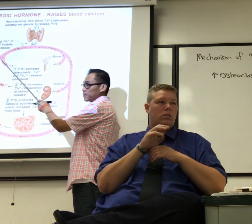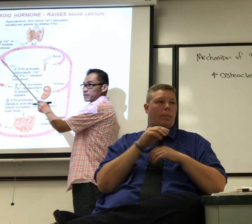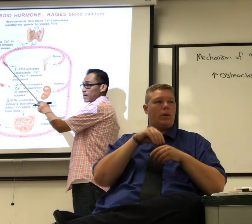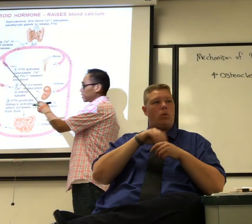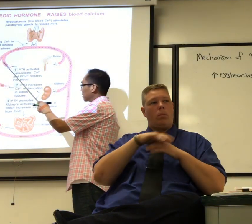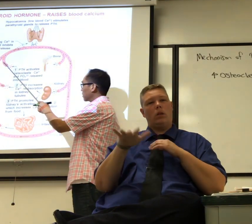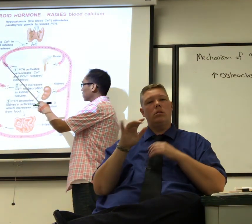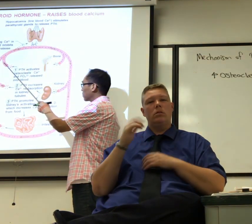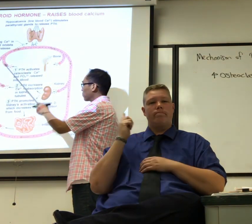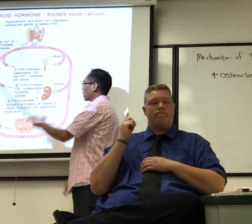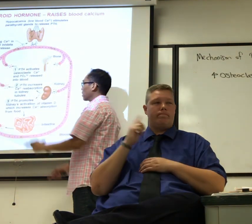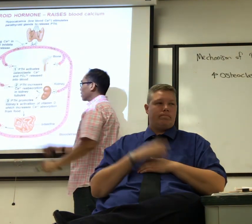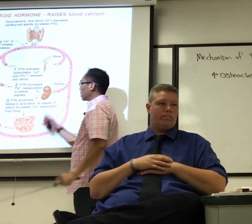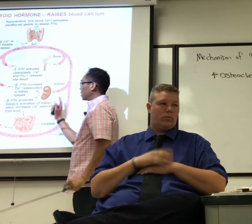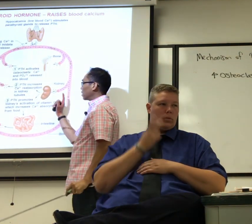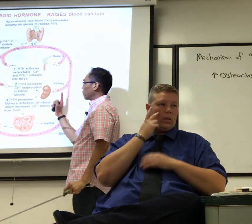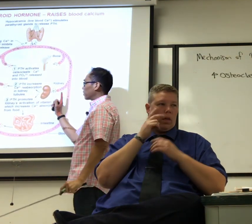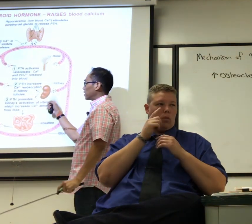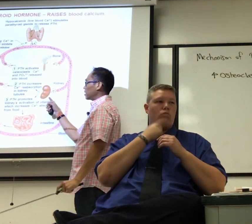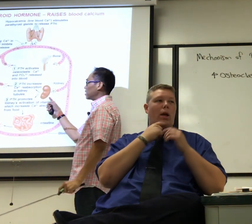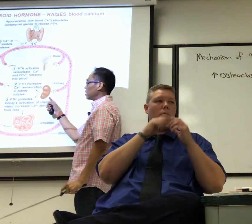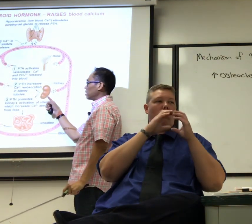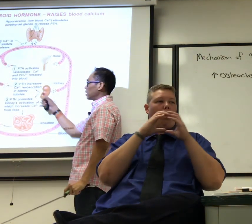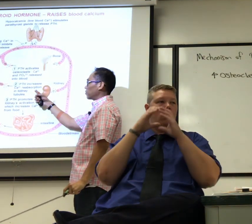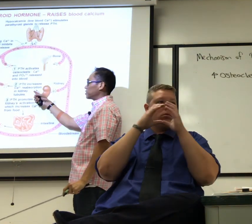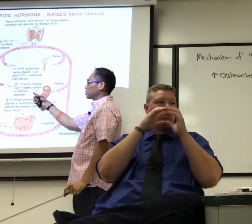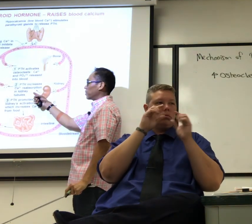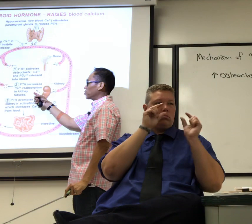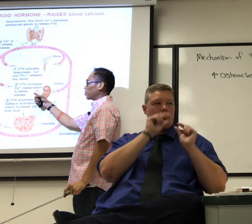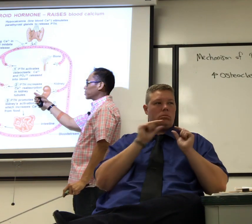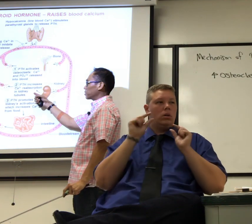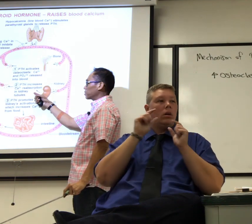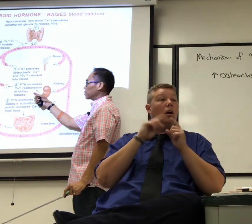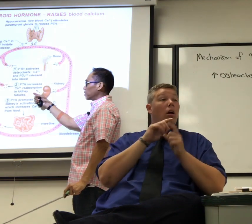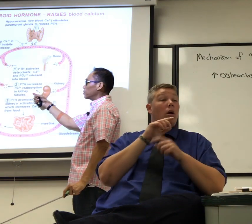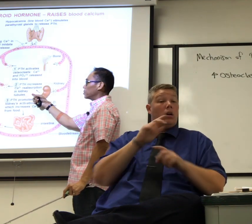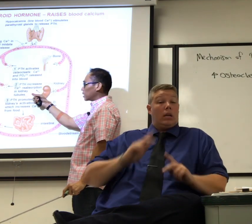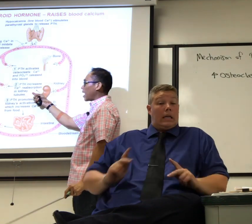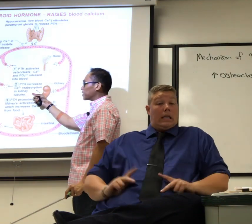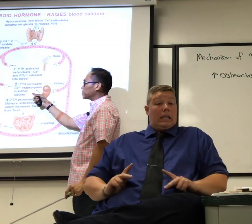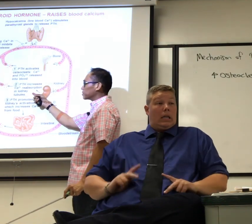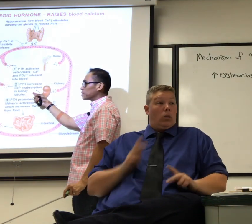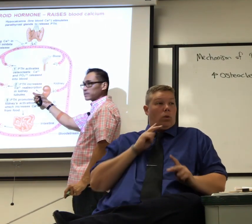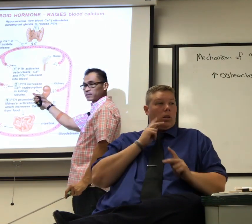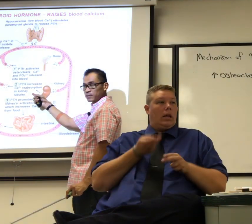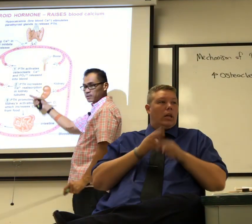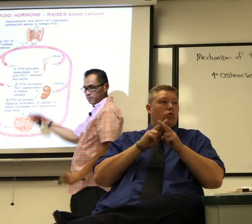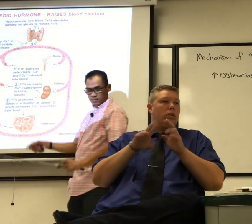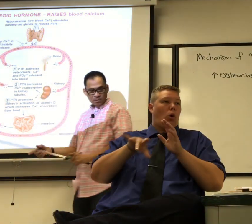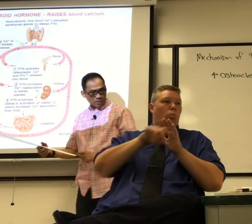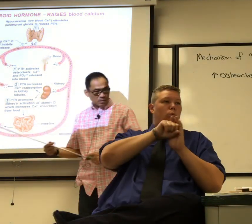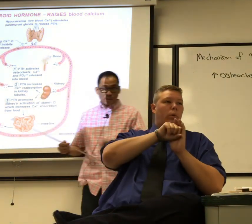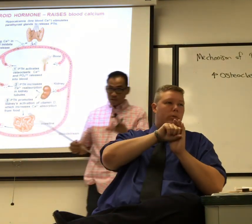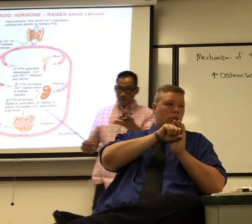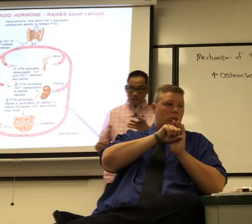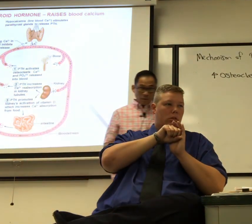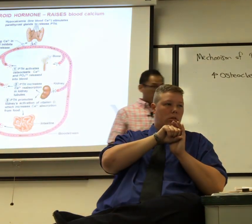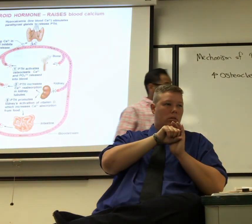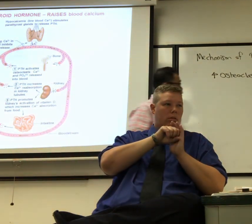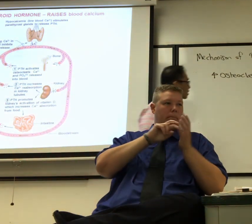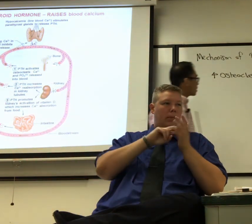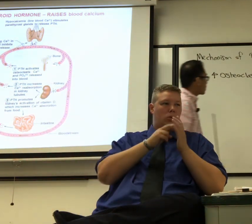show the red balls, the calcium entering the bloodstream on this side.